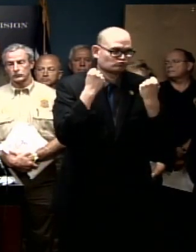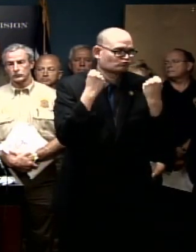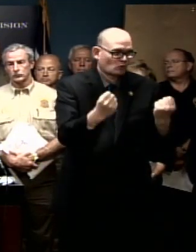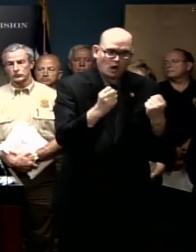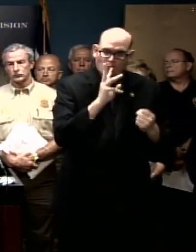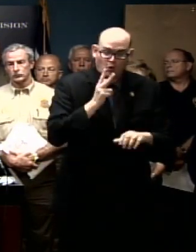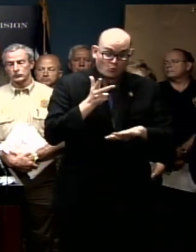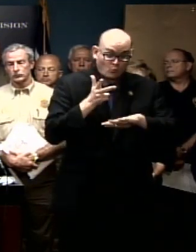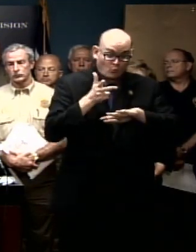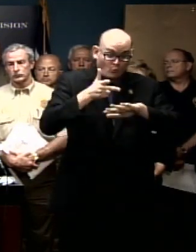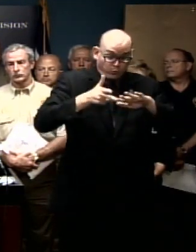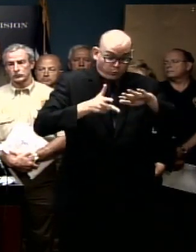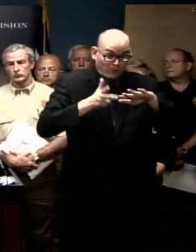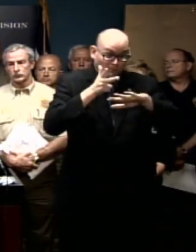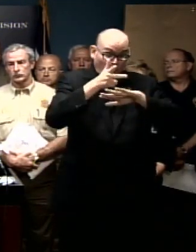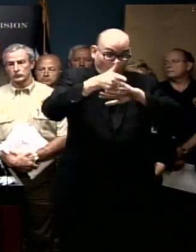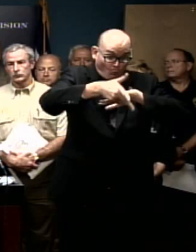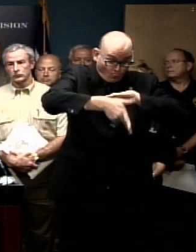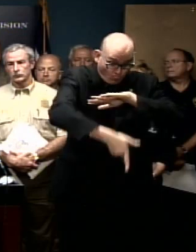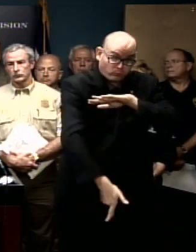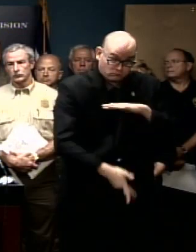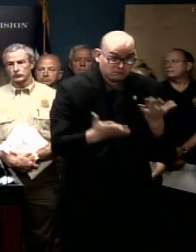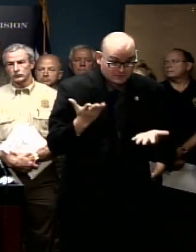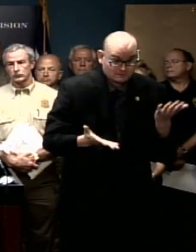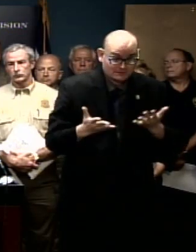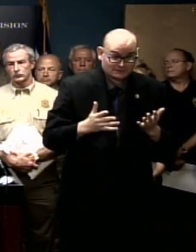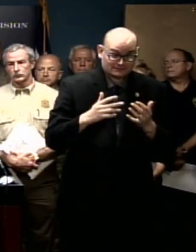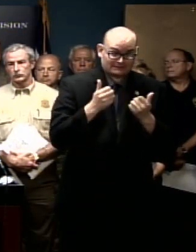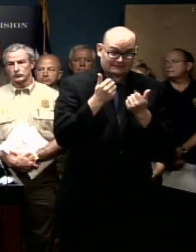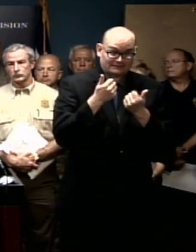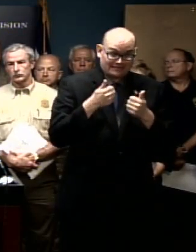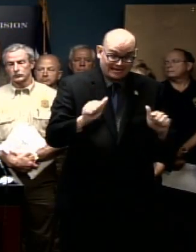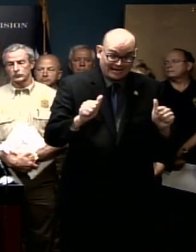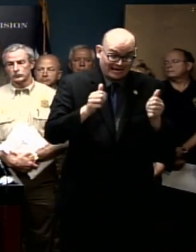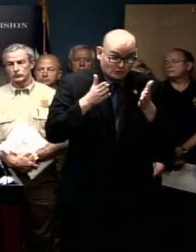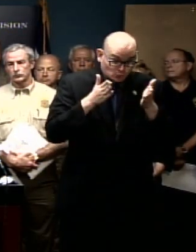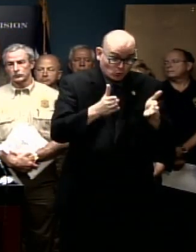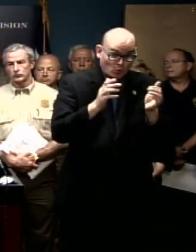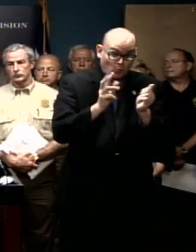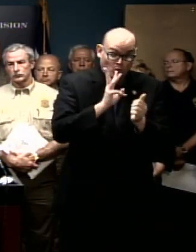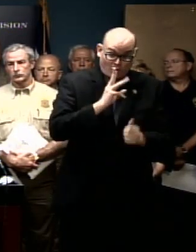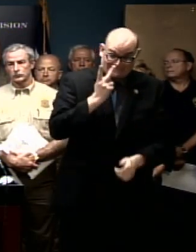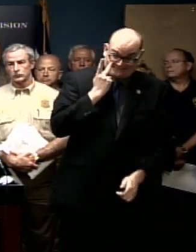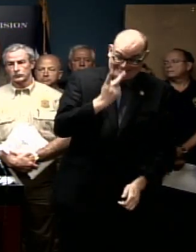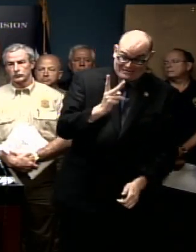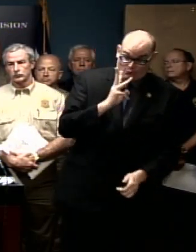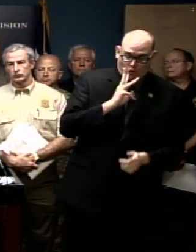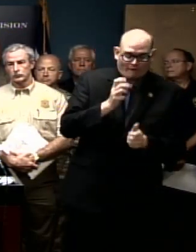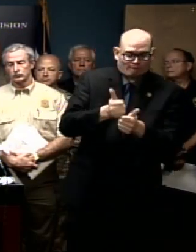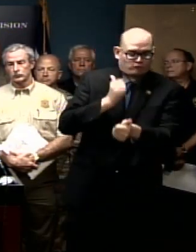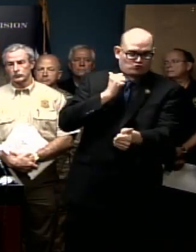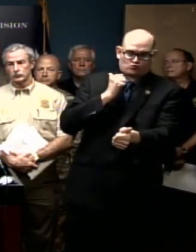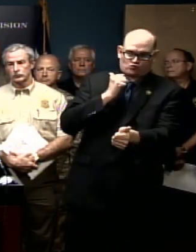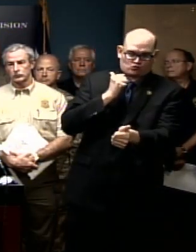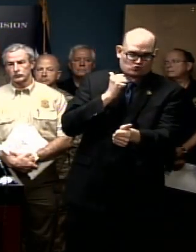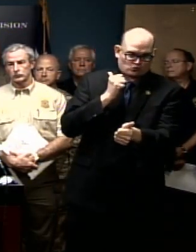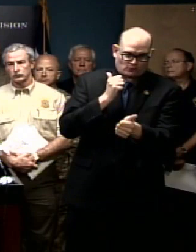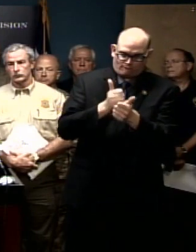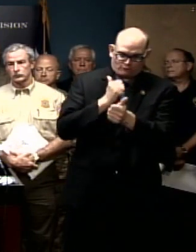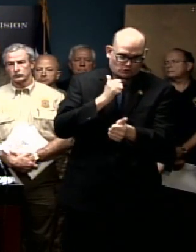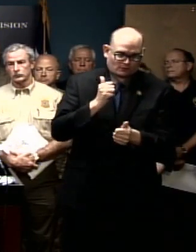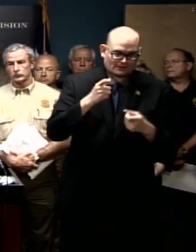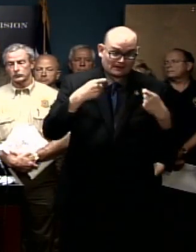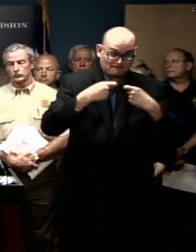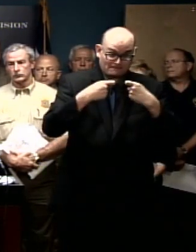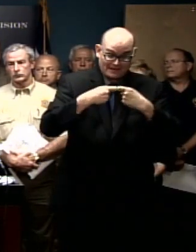on any roads that have water. We don't want you to drive over them, because they still could have power lines underneath them. They could